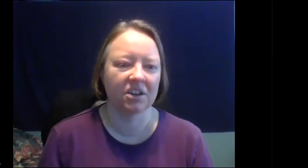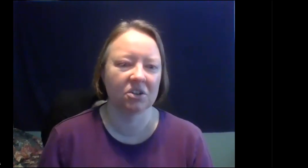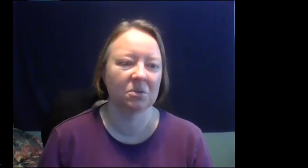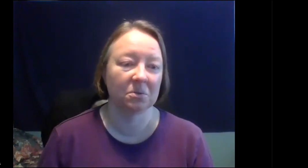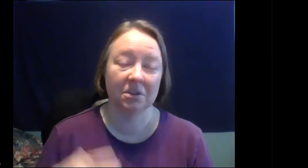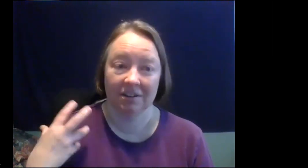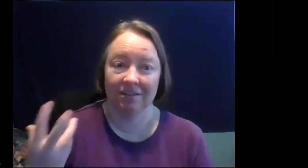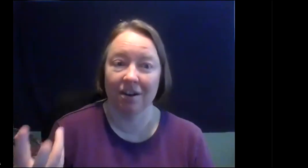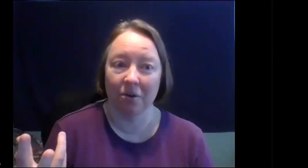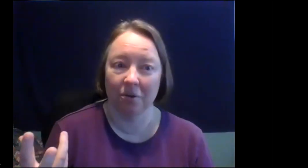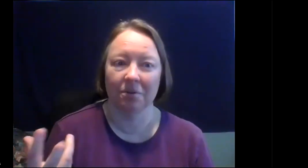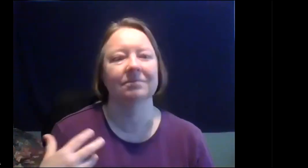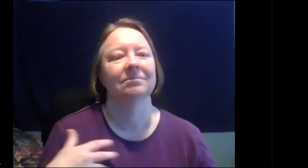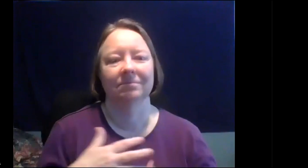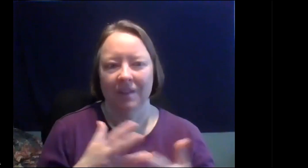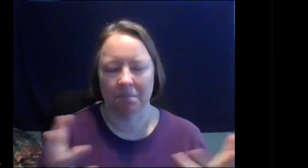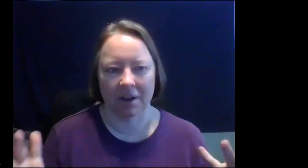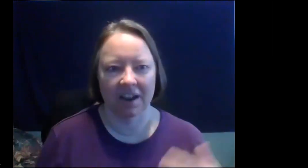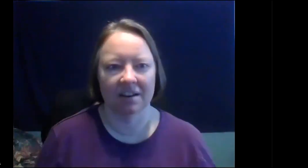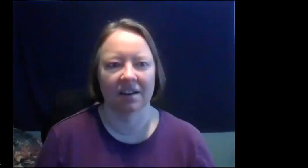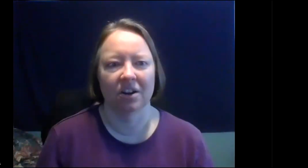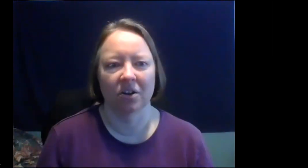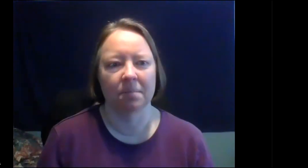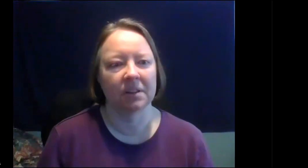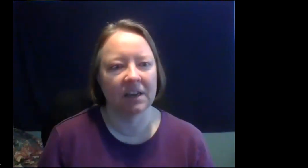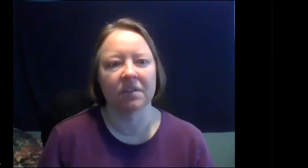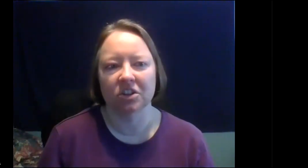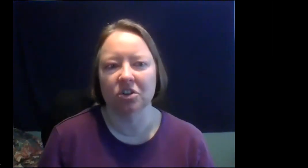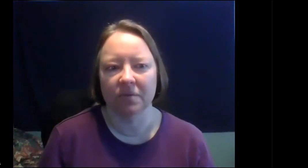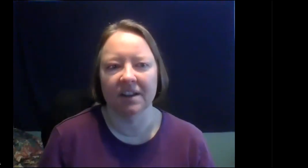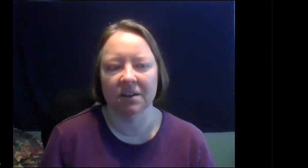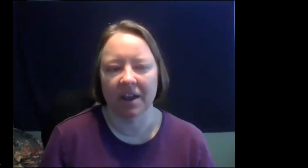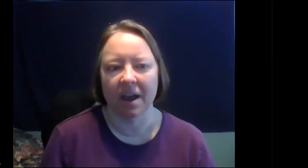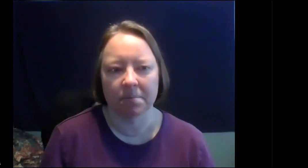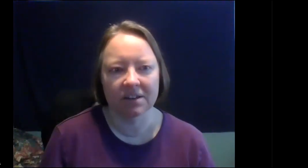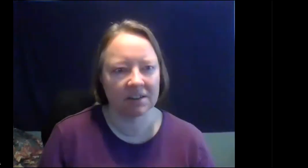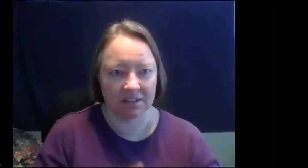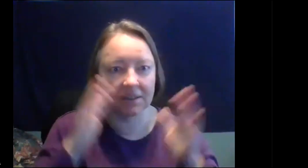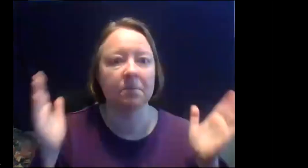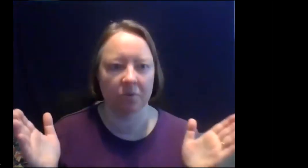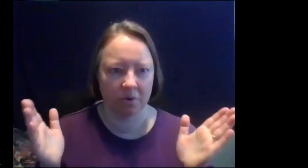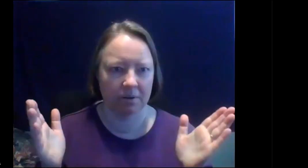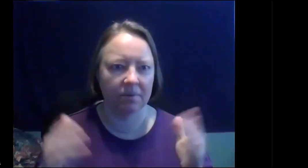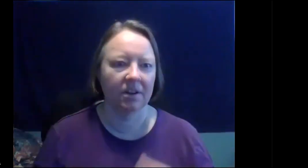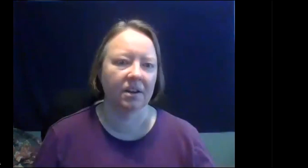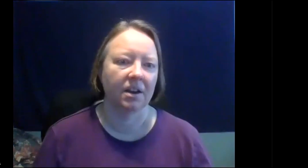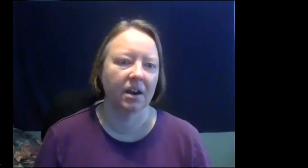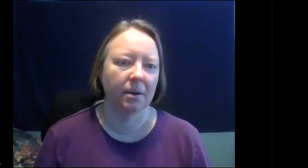thing to know. Mhm. But I believe that surveys have happened in some form.